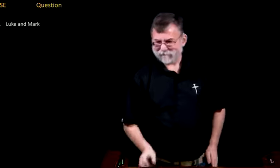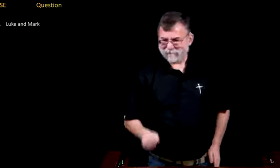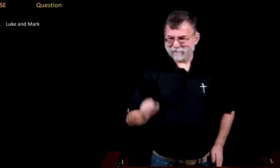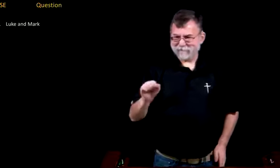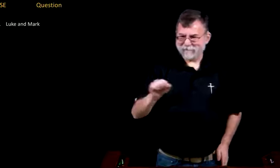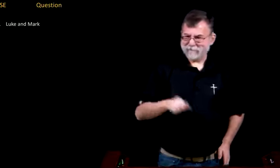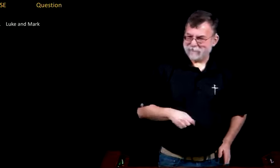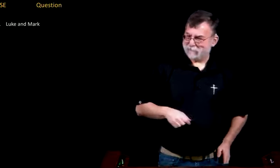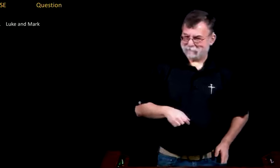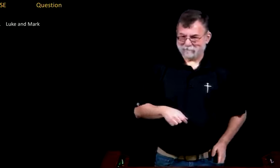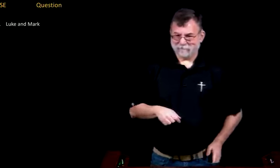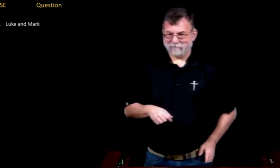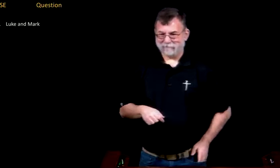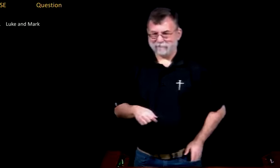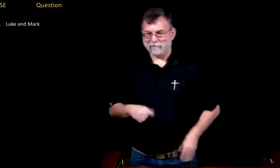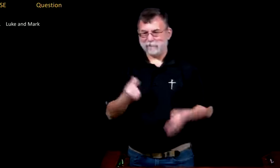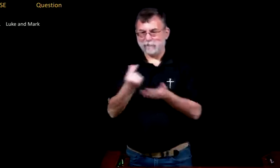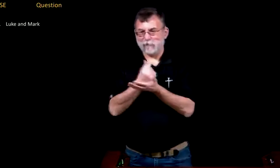That was a kind of a trick question.